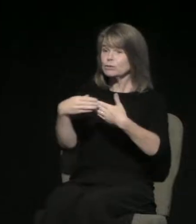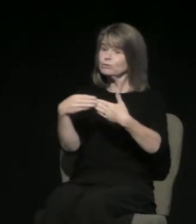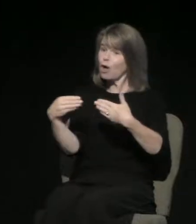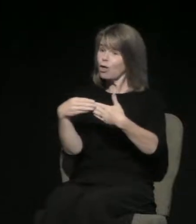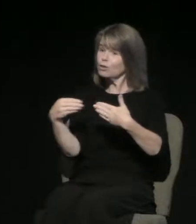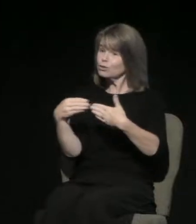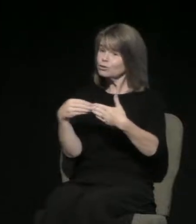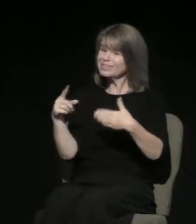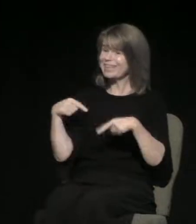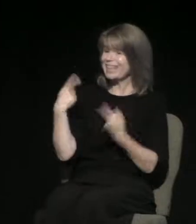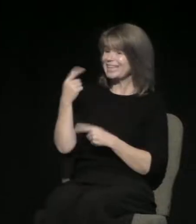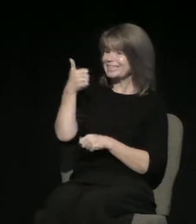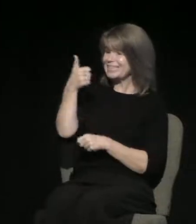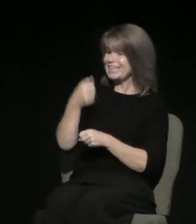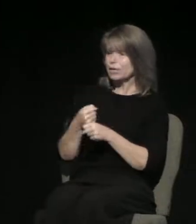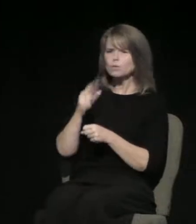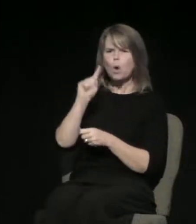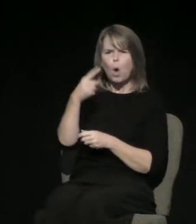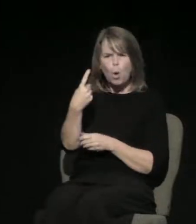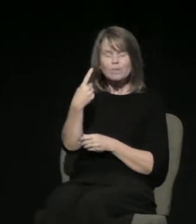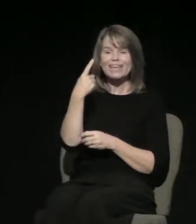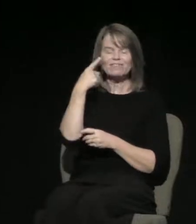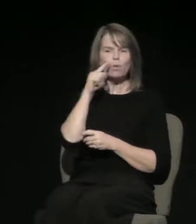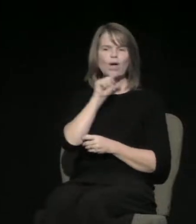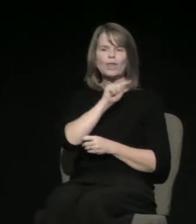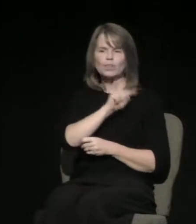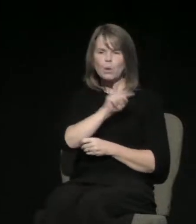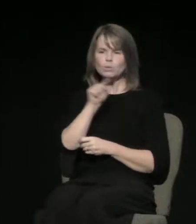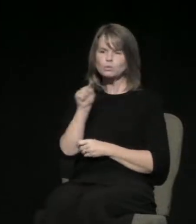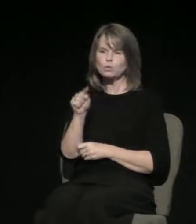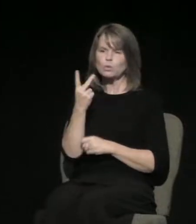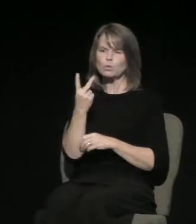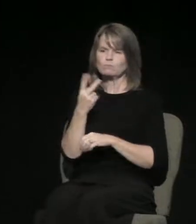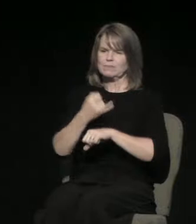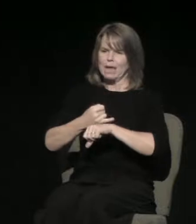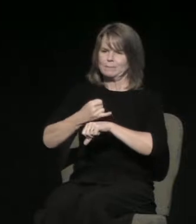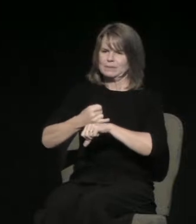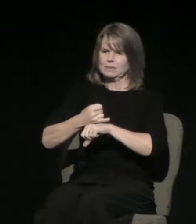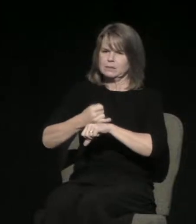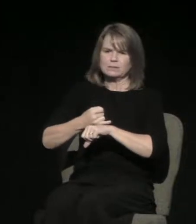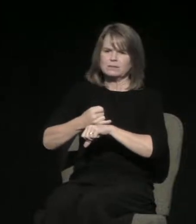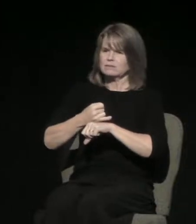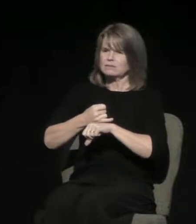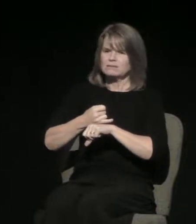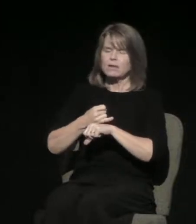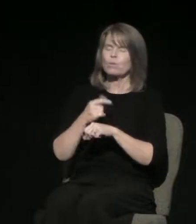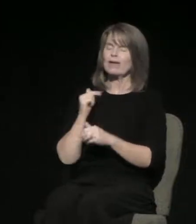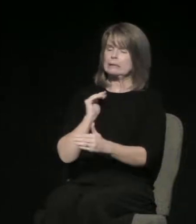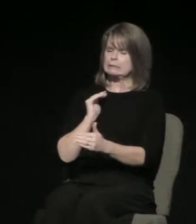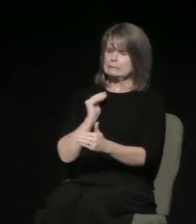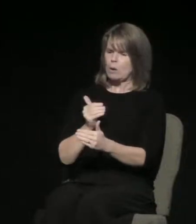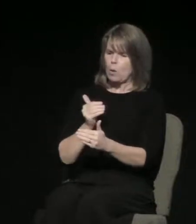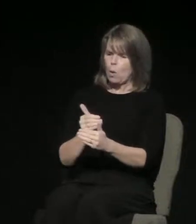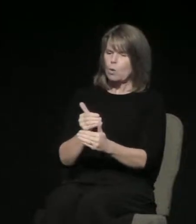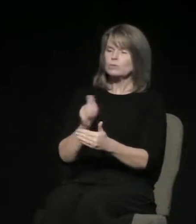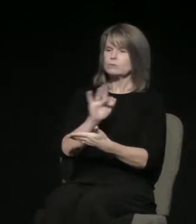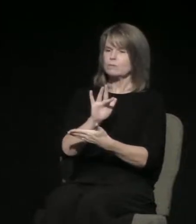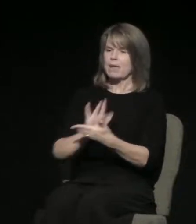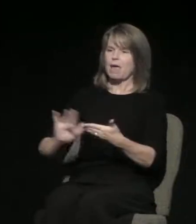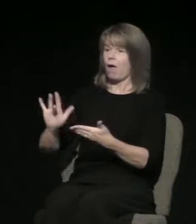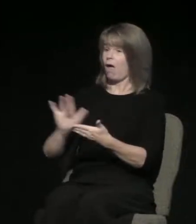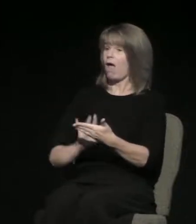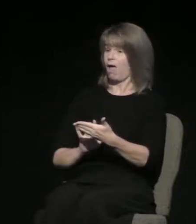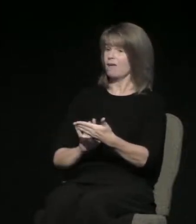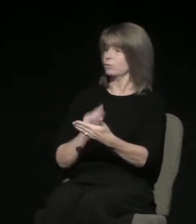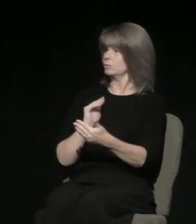projects in the last 10 years Just to those projects Over $40 million And we are this close To having it all paid